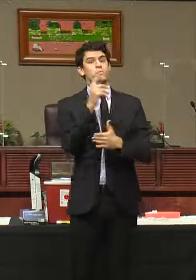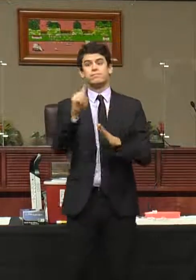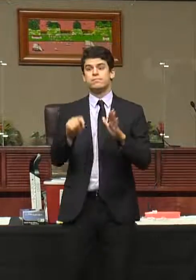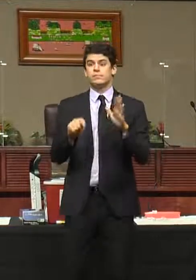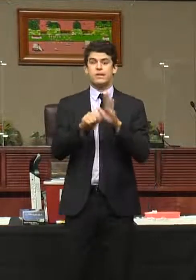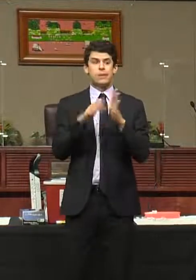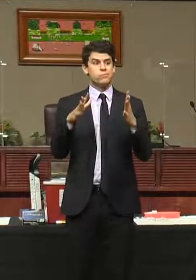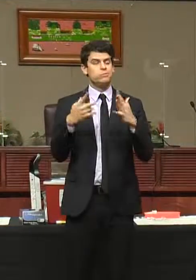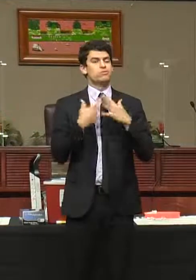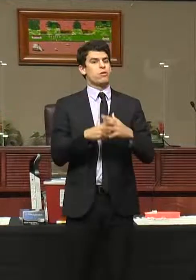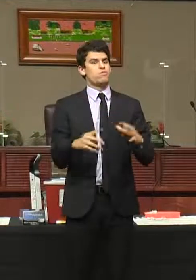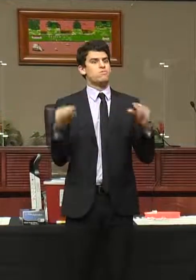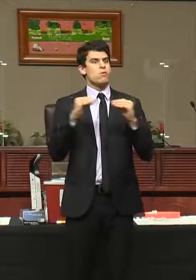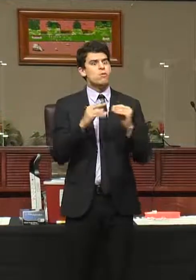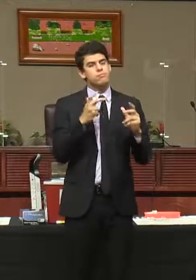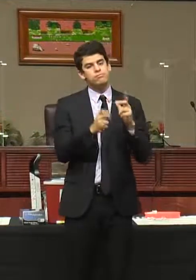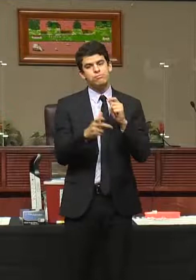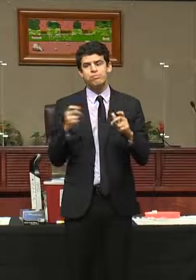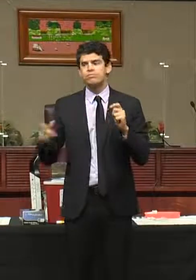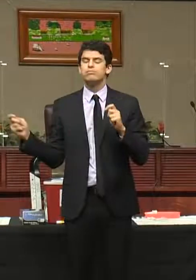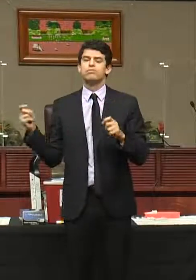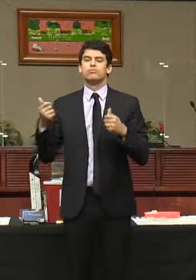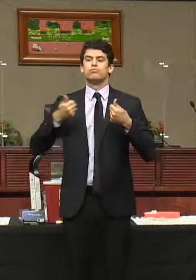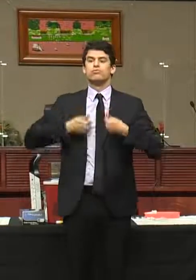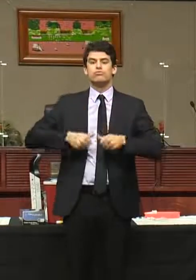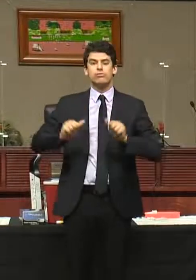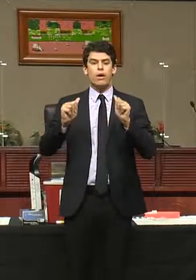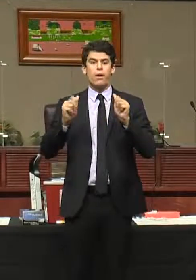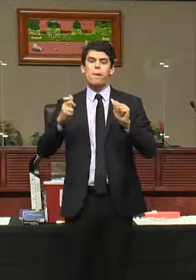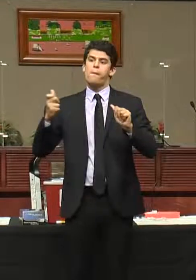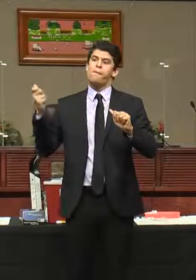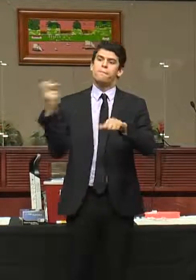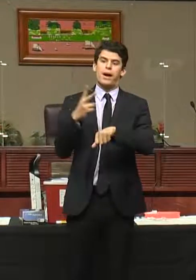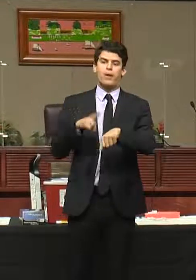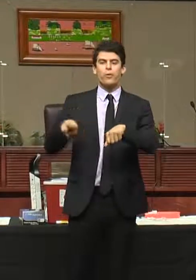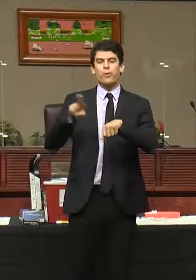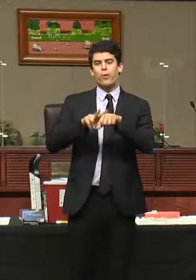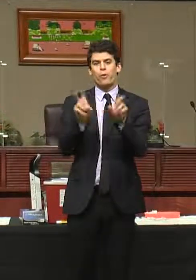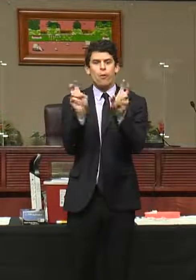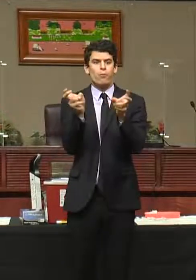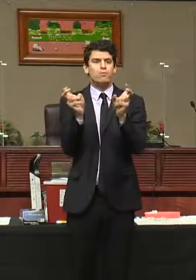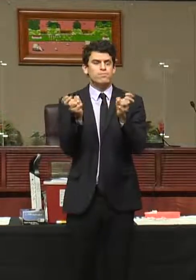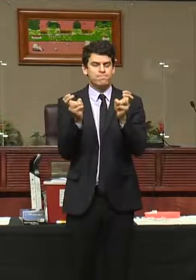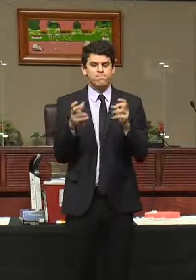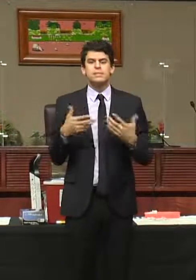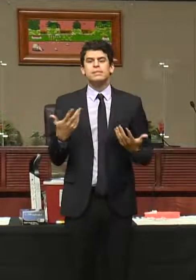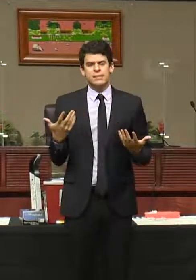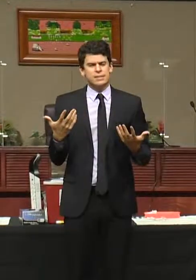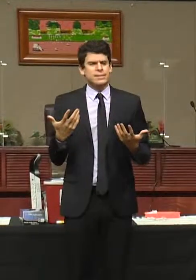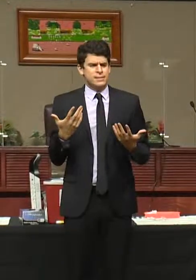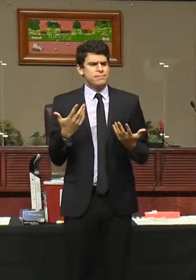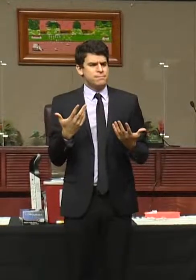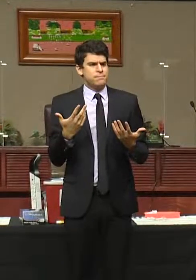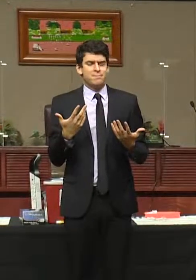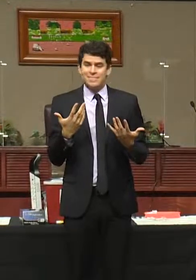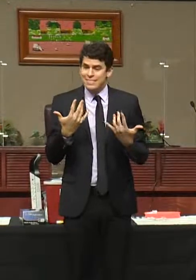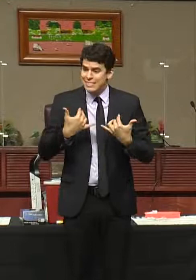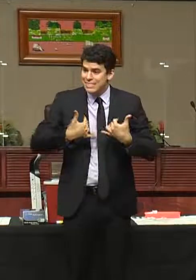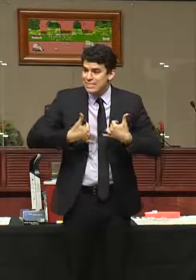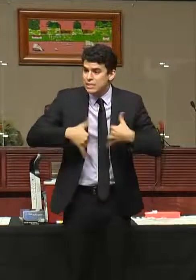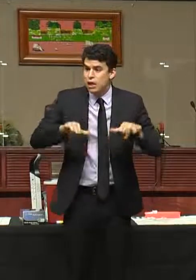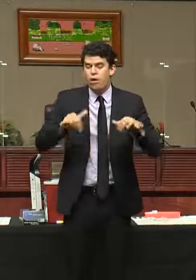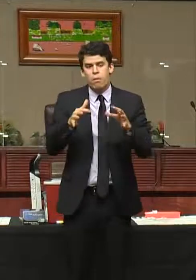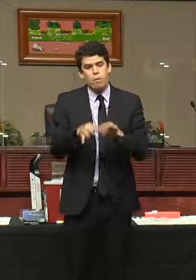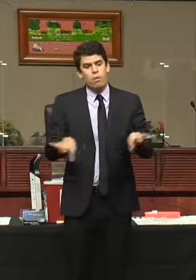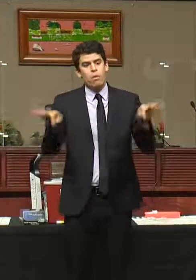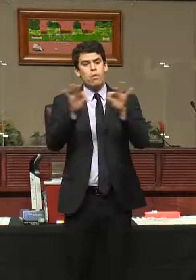of returning to some of our normal activities that we have done, it continues to be critically important to wash your hands,